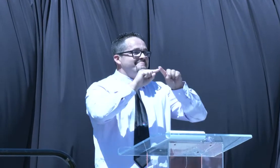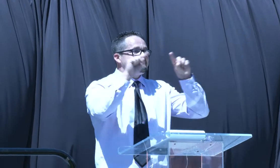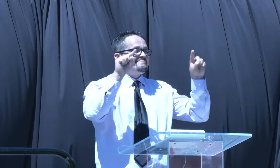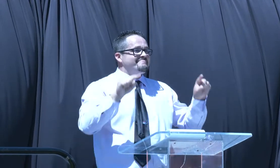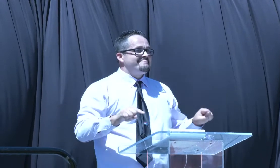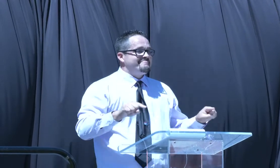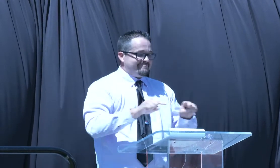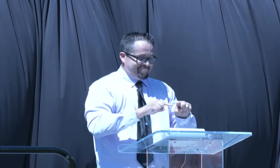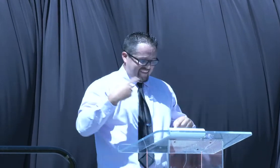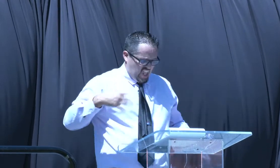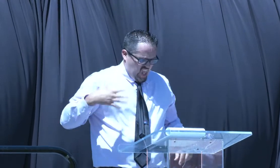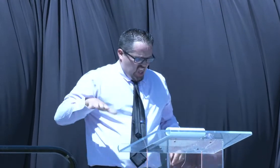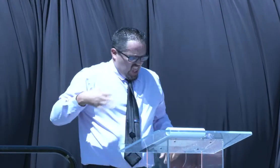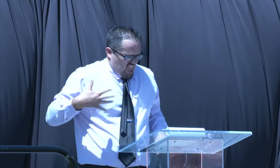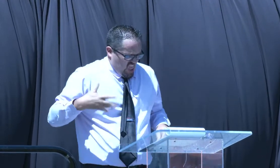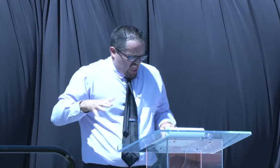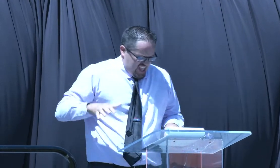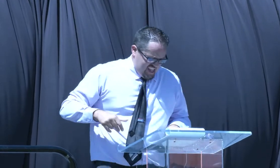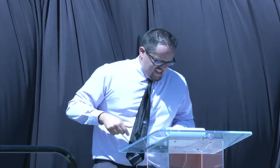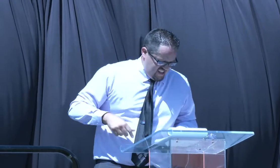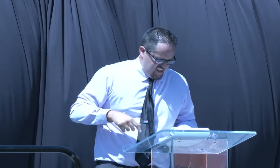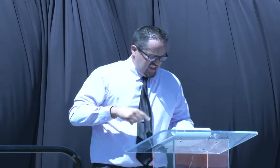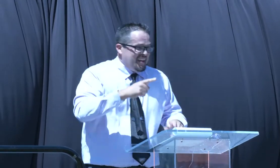You had to define what high school is on your own.